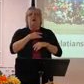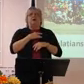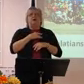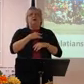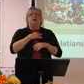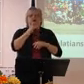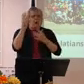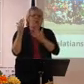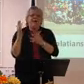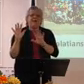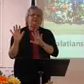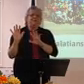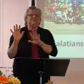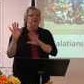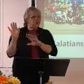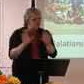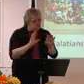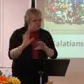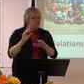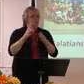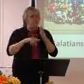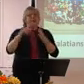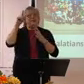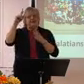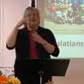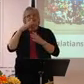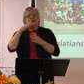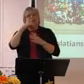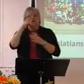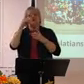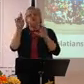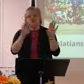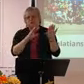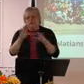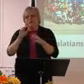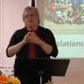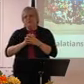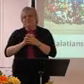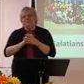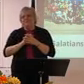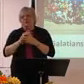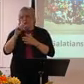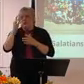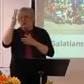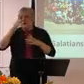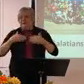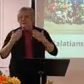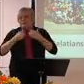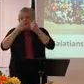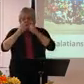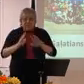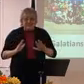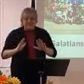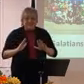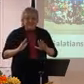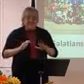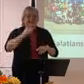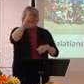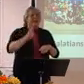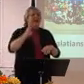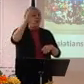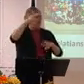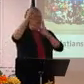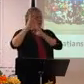don't hesitate. Just do what God has asked you to do. You'll enjoy the blessing. God